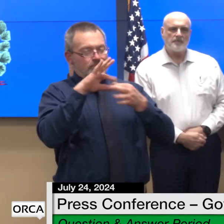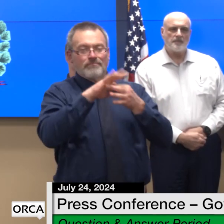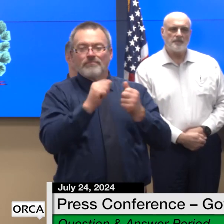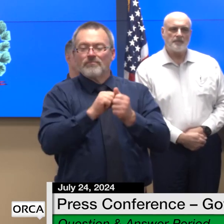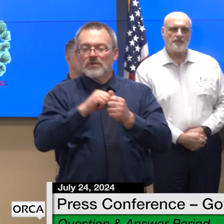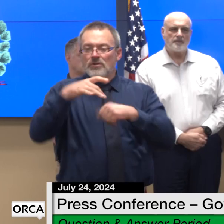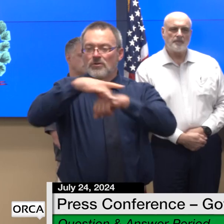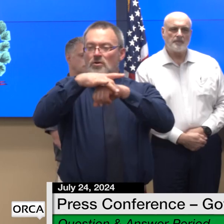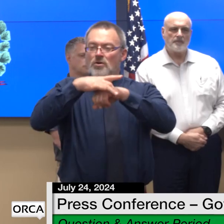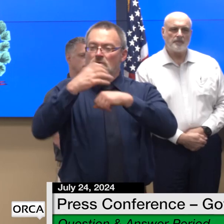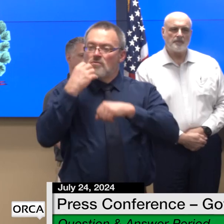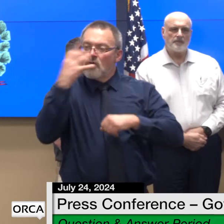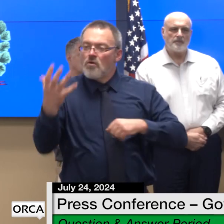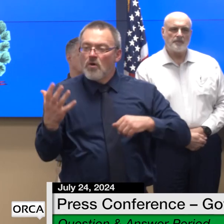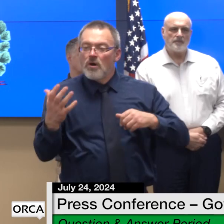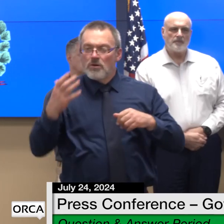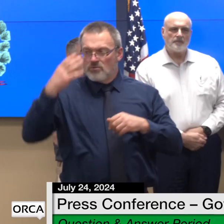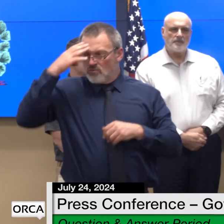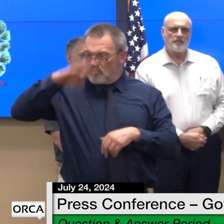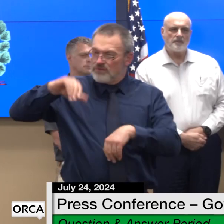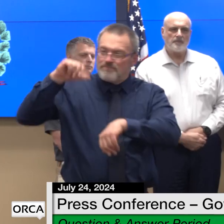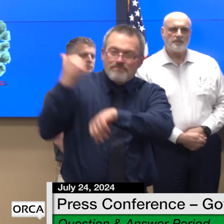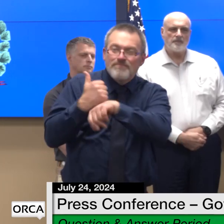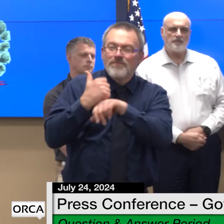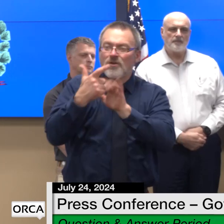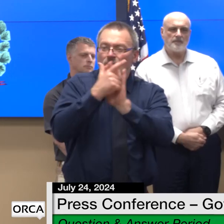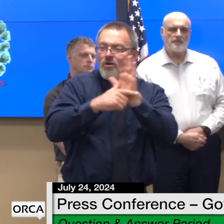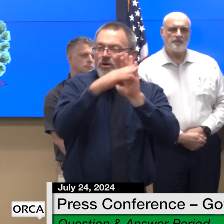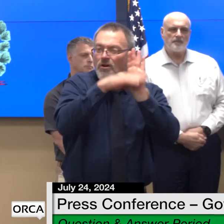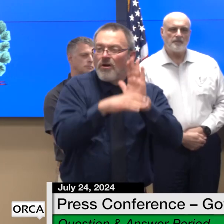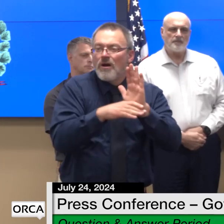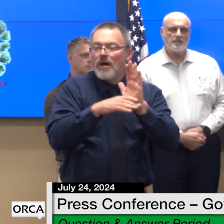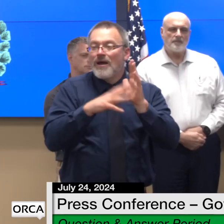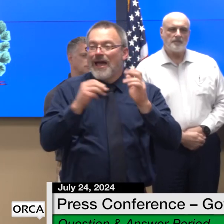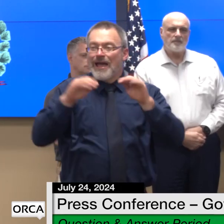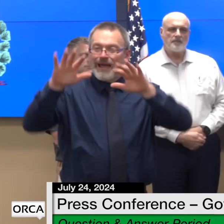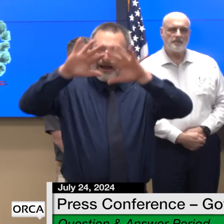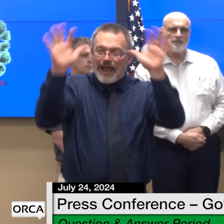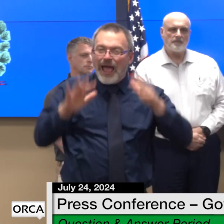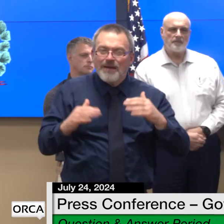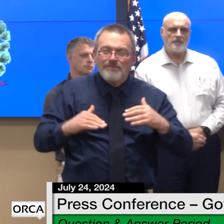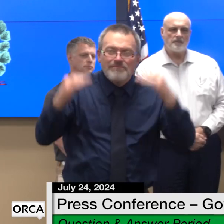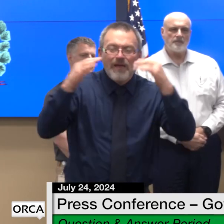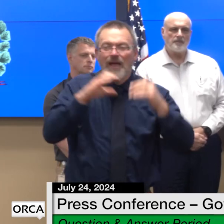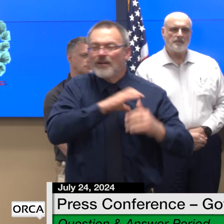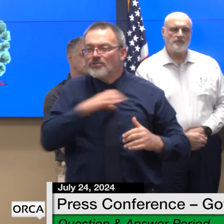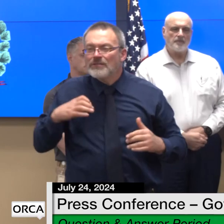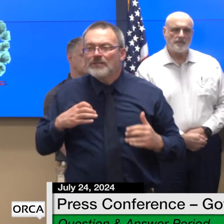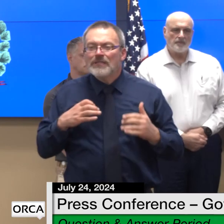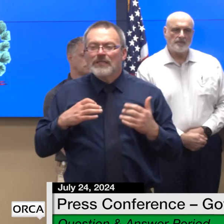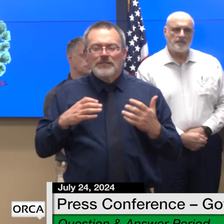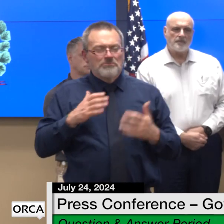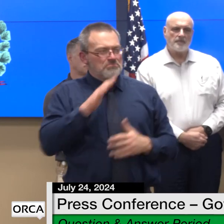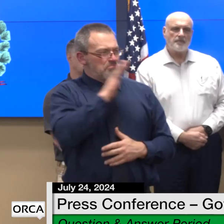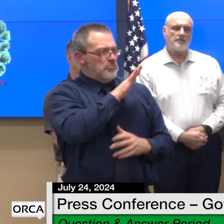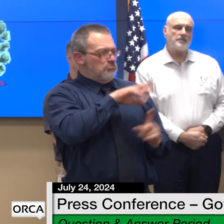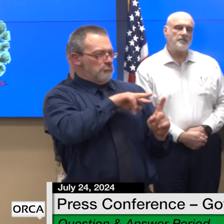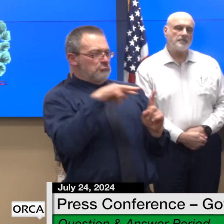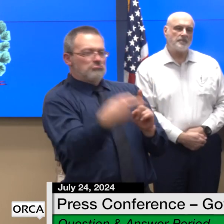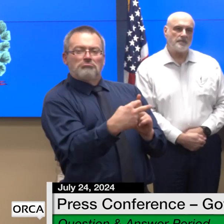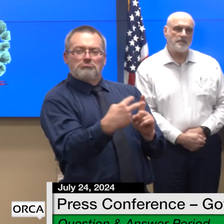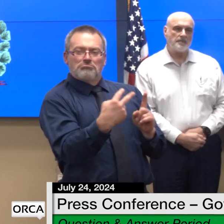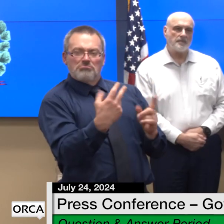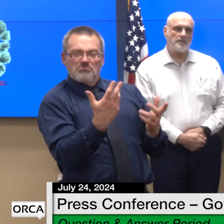it originally. You know, the Climate Council has been working, the subcommittees have been doing their thing. What's your assessment just of like how the work's been